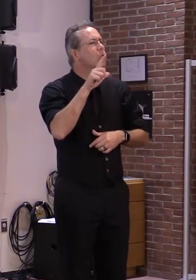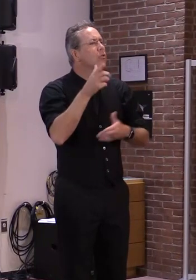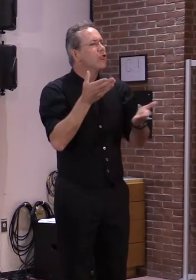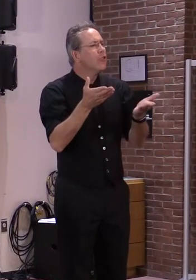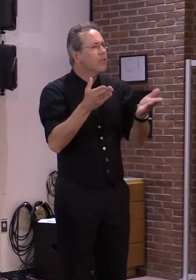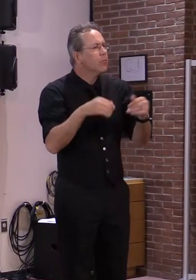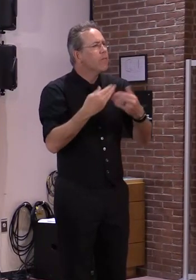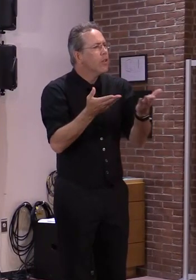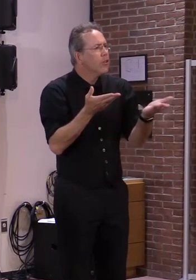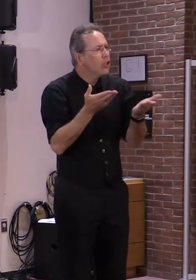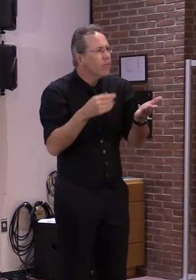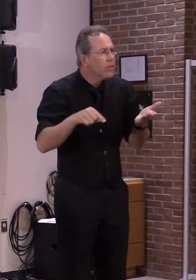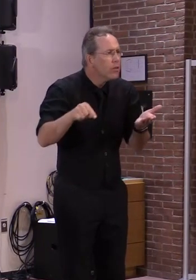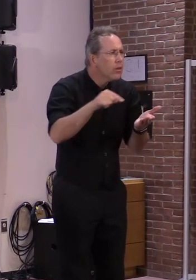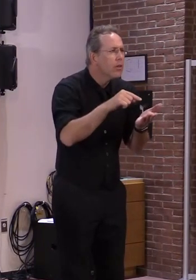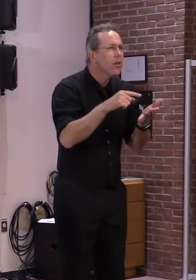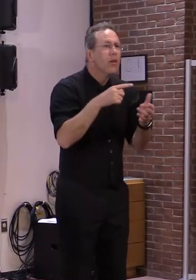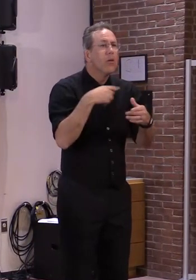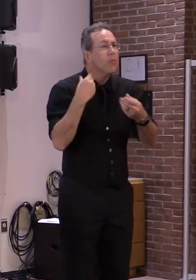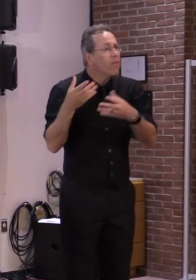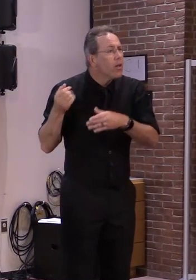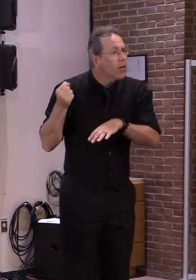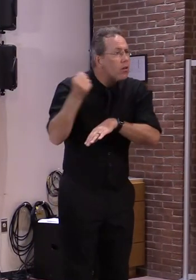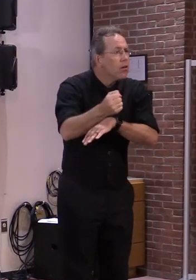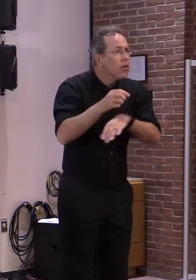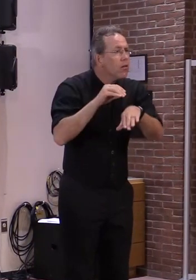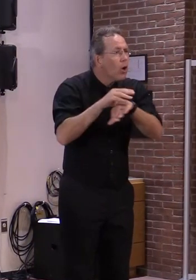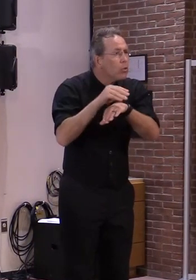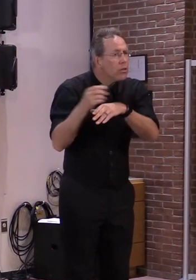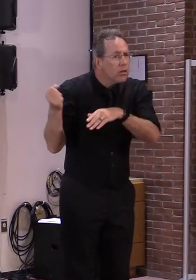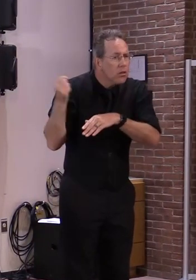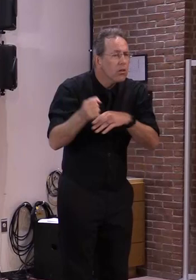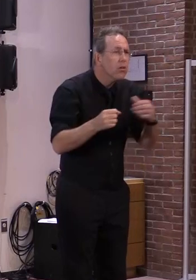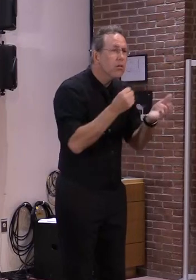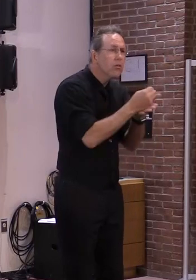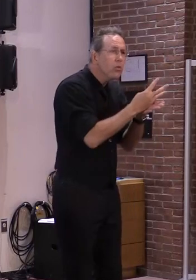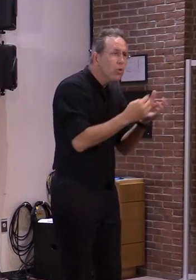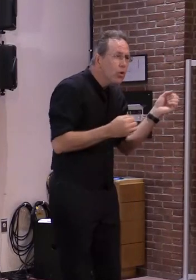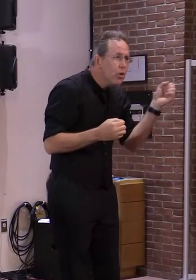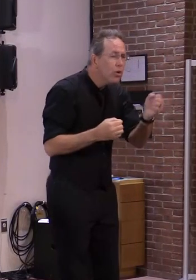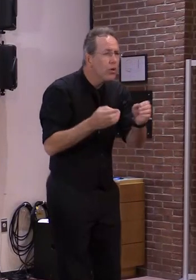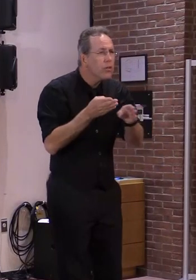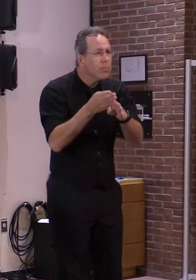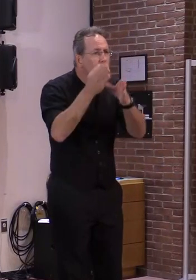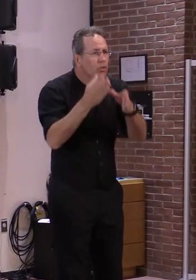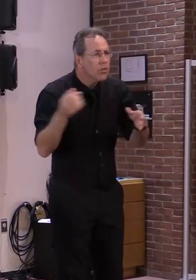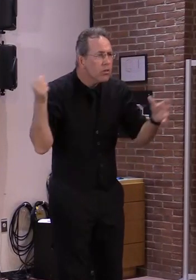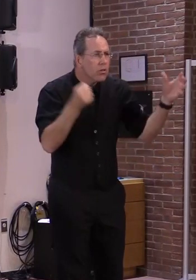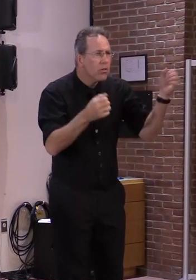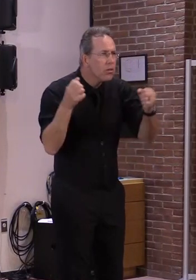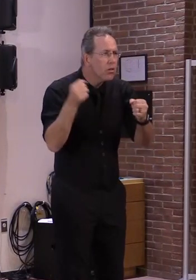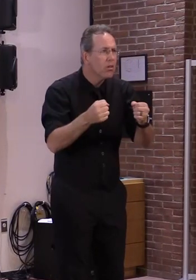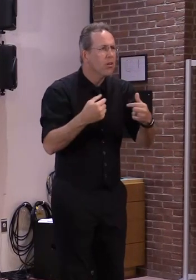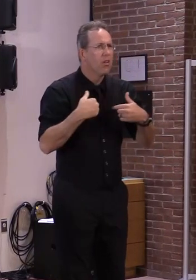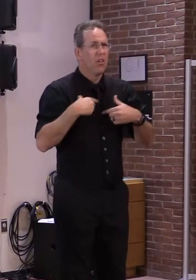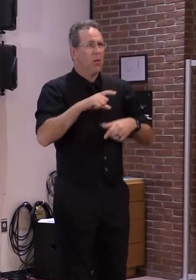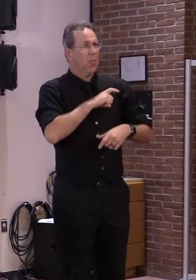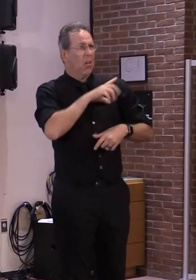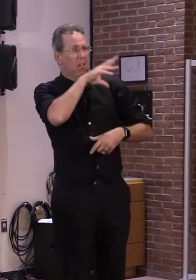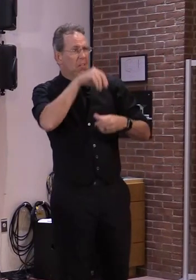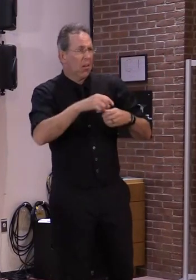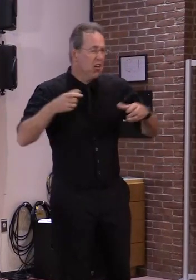of situation instead of a law enforcement. You know, we'll see how it goes,